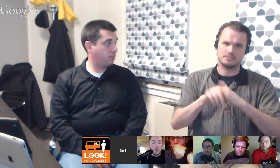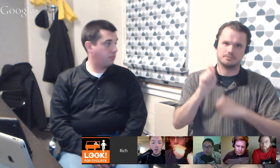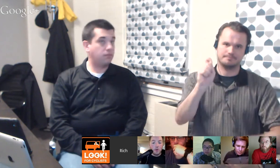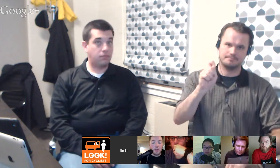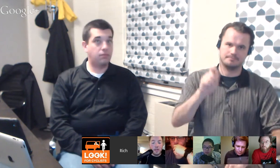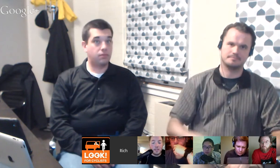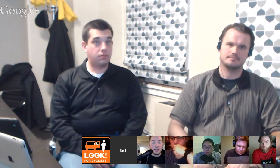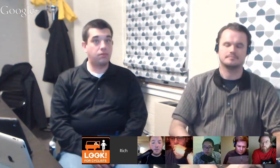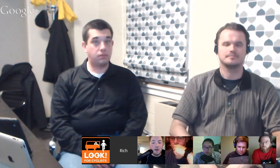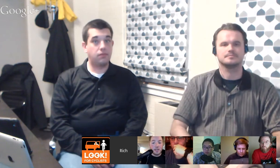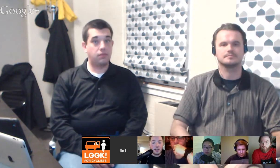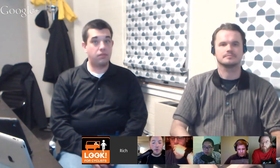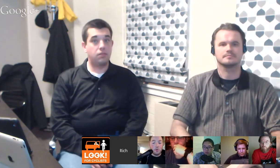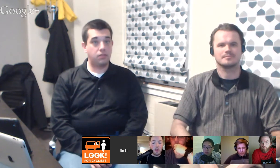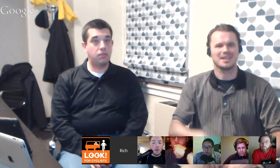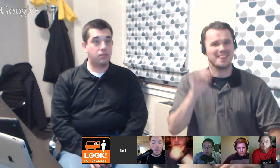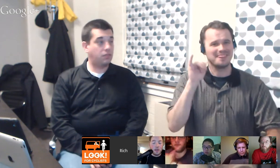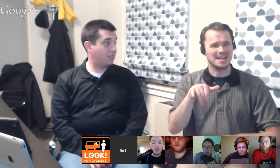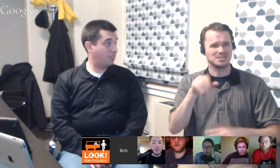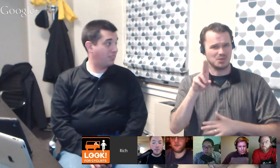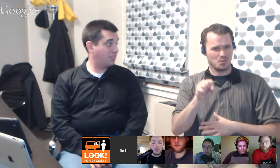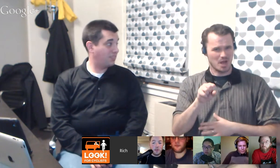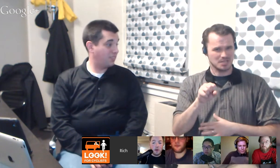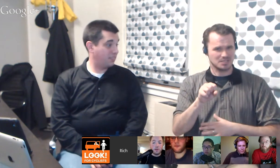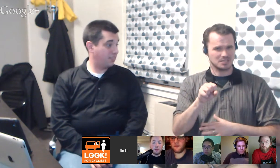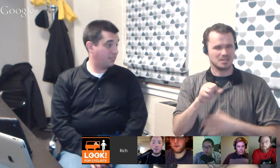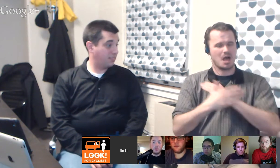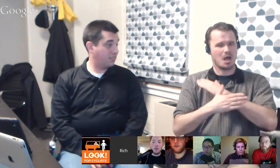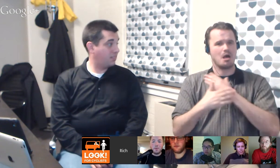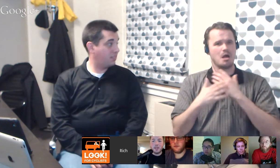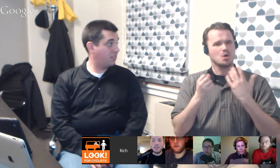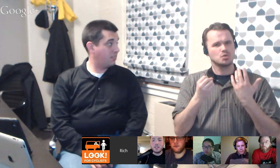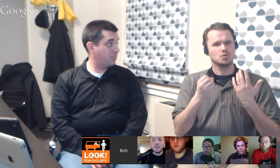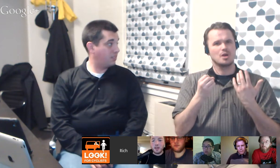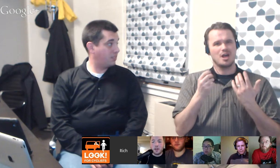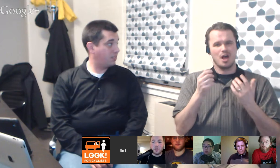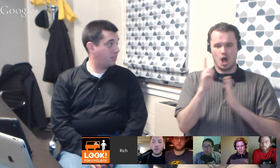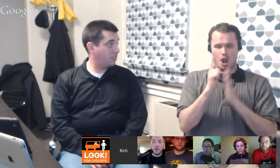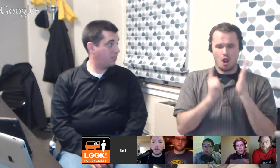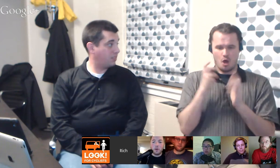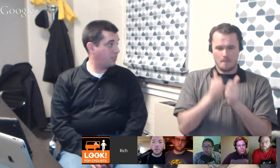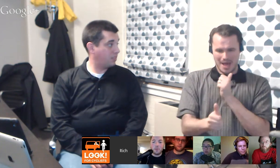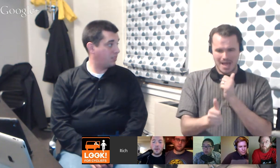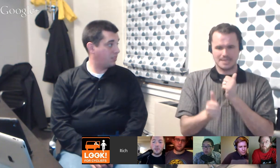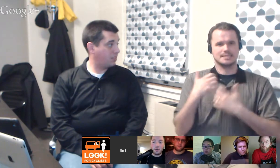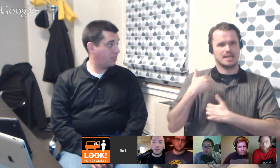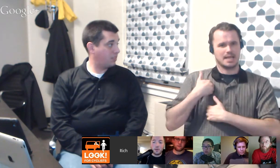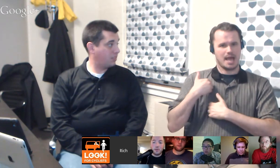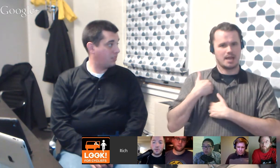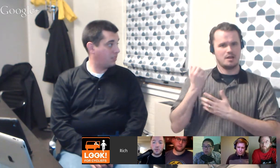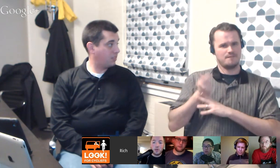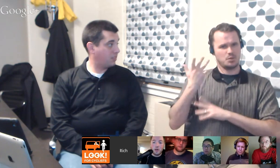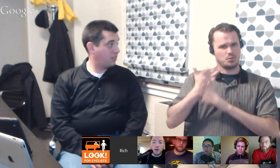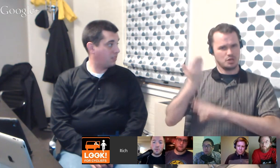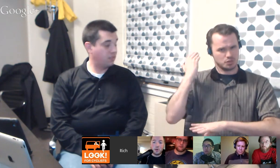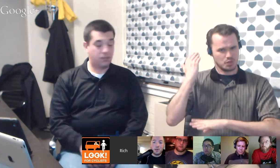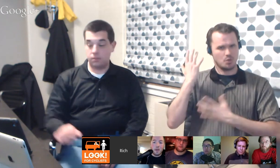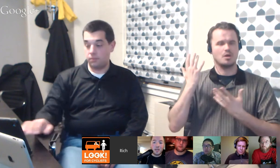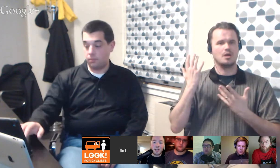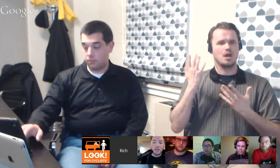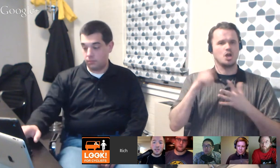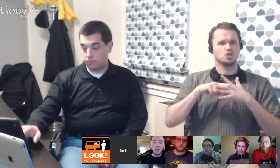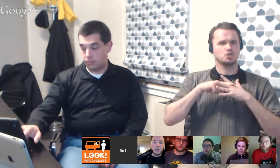Gotcha. Well, and that's in the U.S. So I noticed there was a law passed in Canada not too long ago, a couple years ago actually, that was